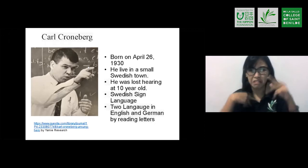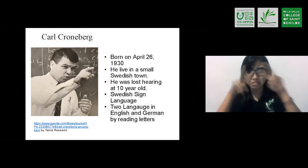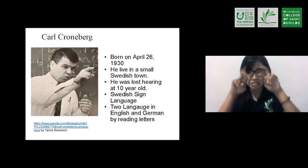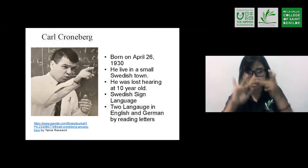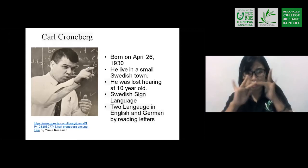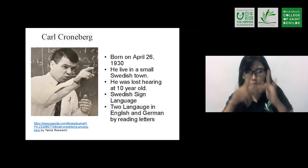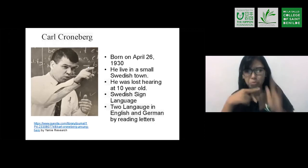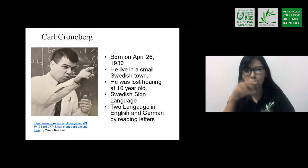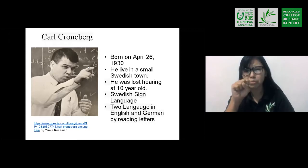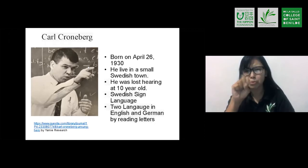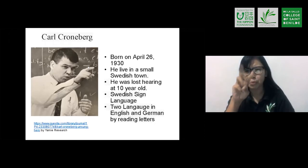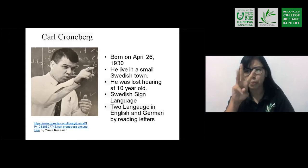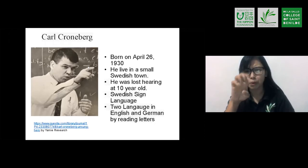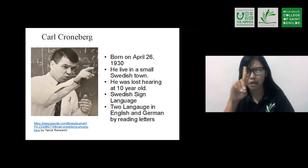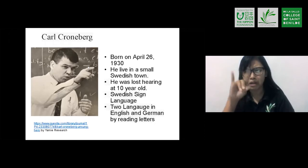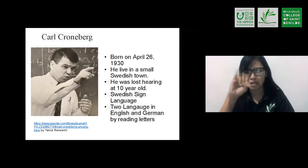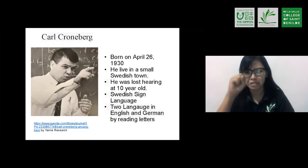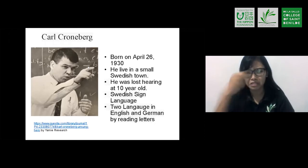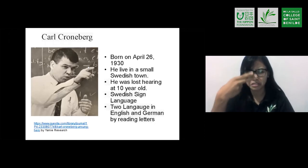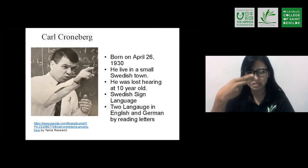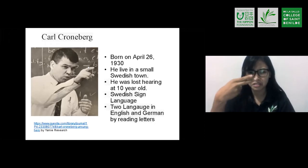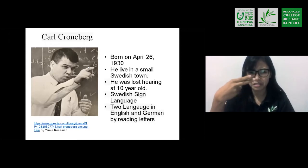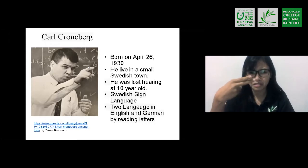Yes, it was in Sweden.